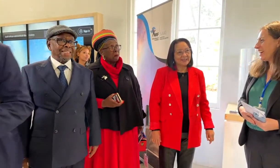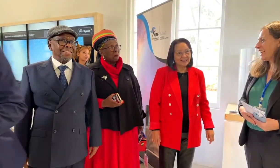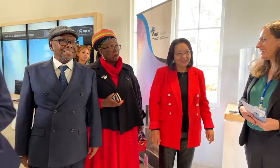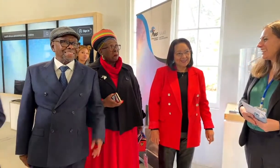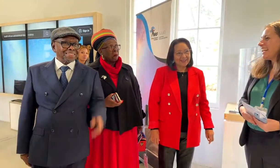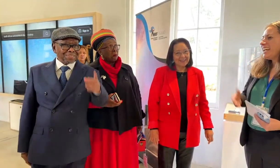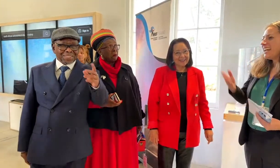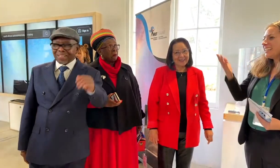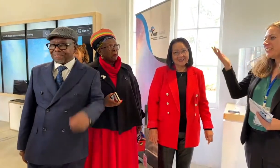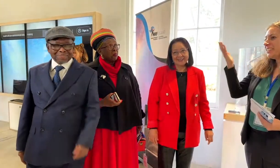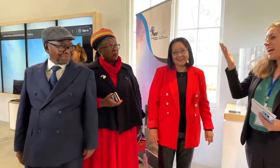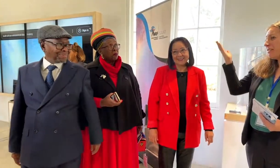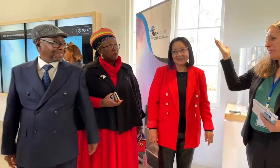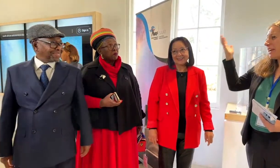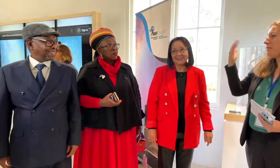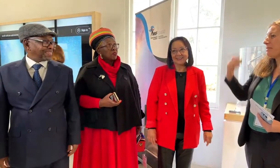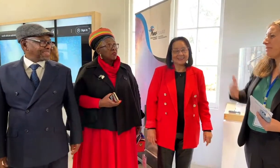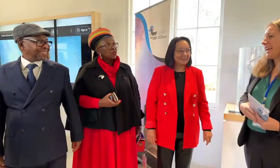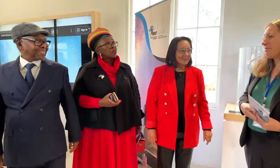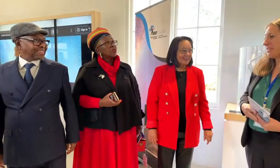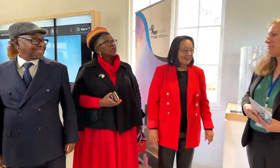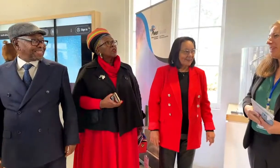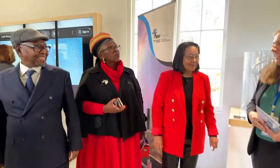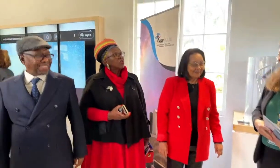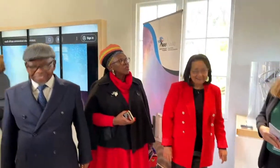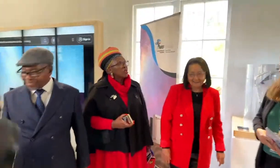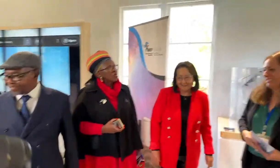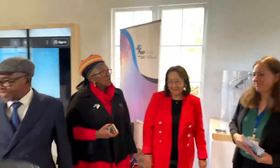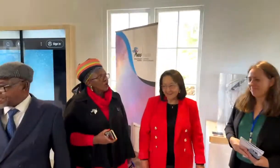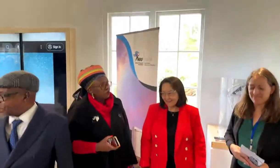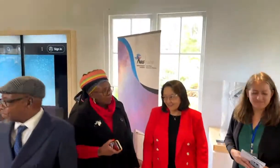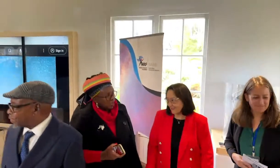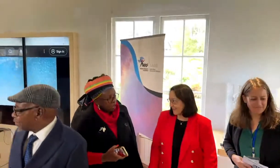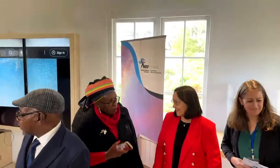Please. Now we'll make our way back up to